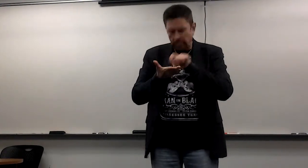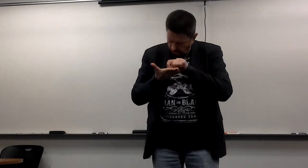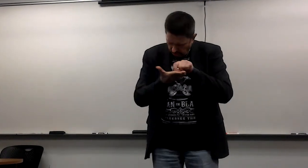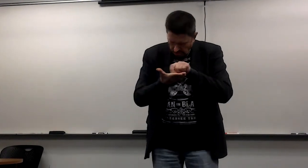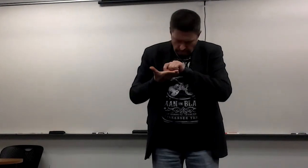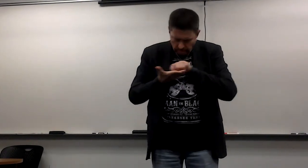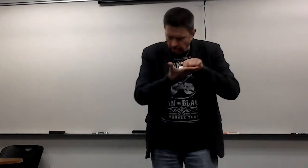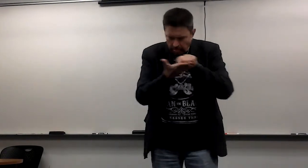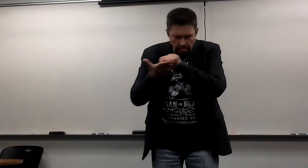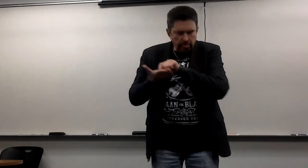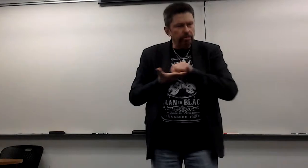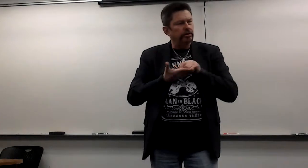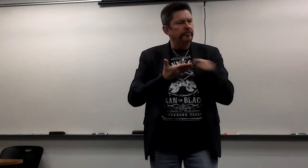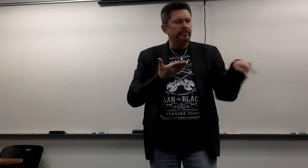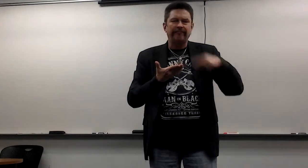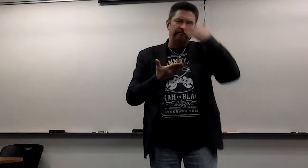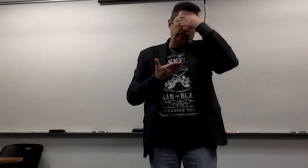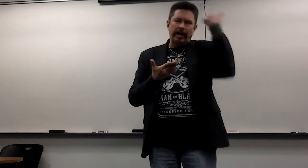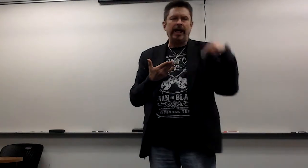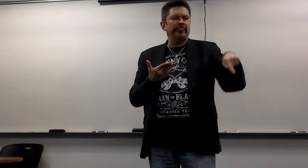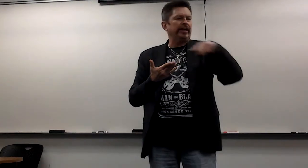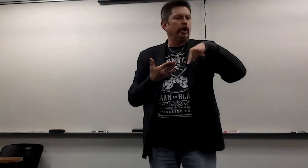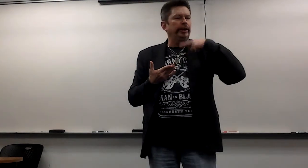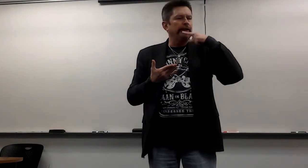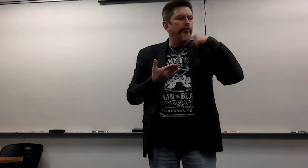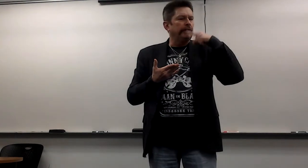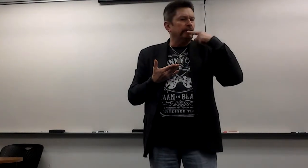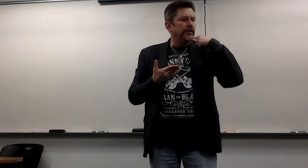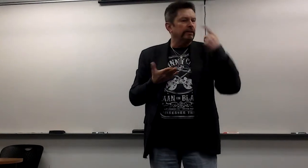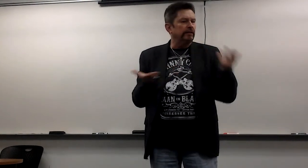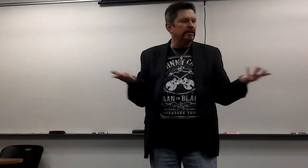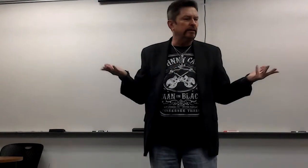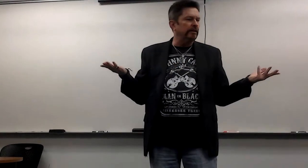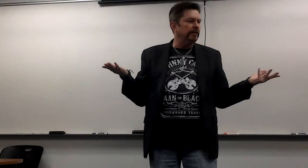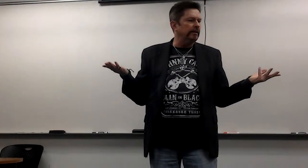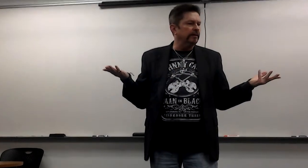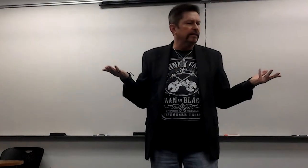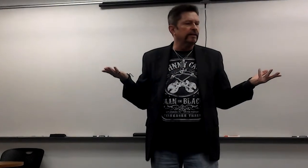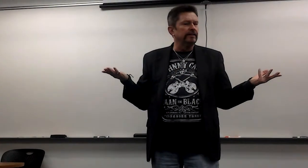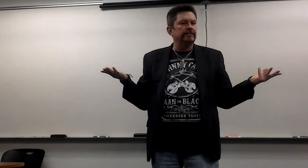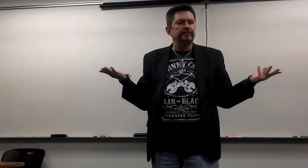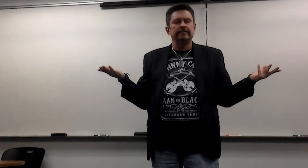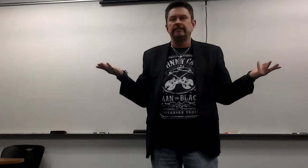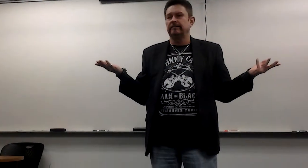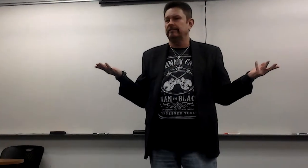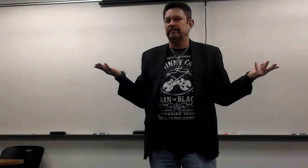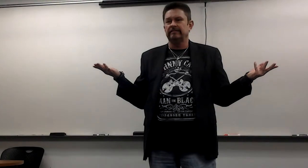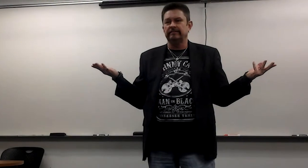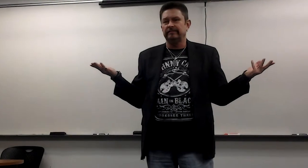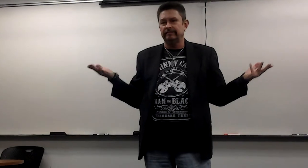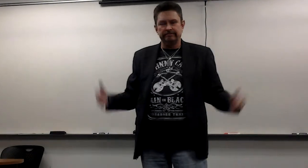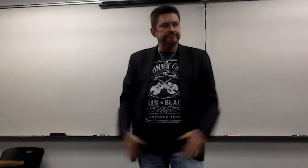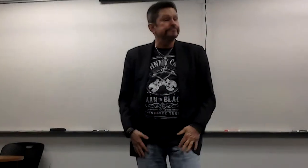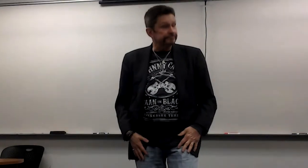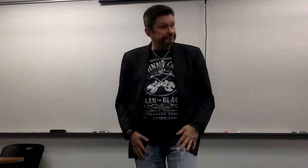continued to write back and forth on the piece of paper. And they forgot that they were not hearing and that they